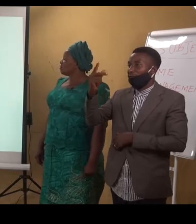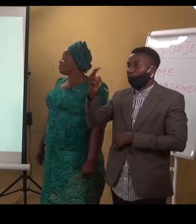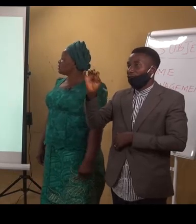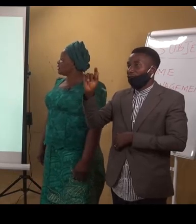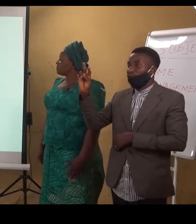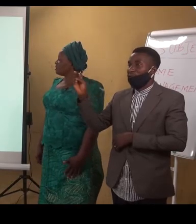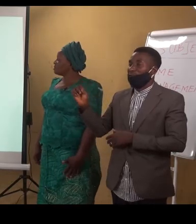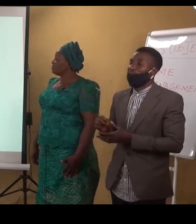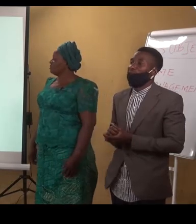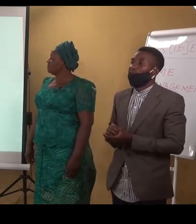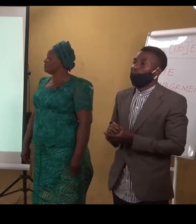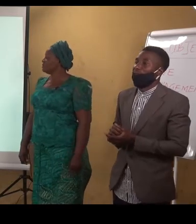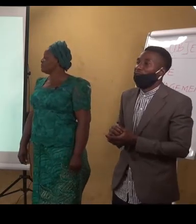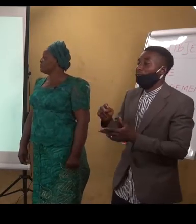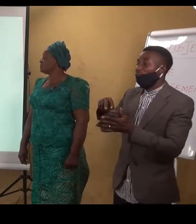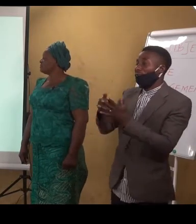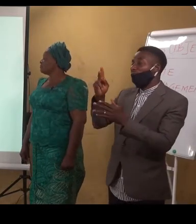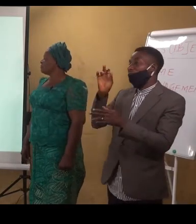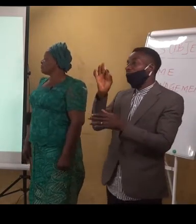Definition of food preservation,